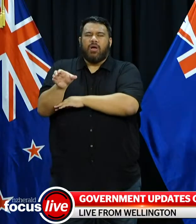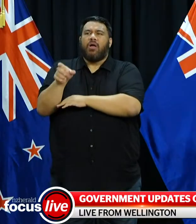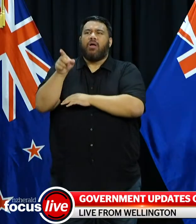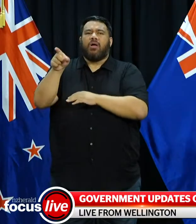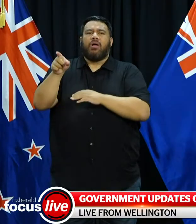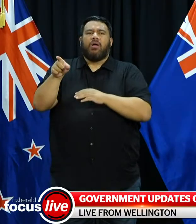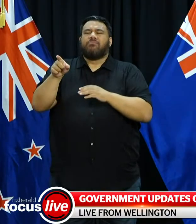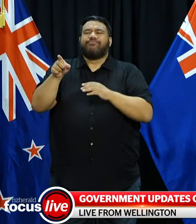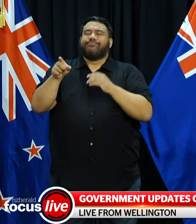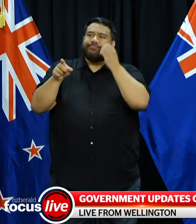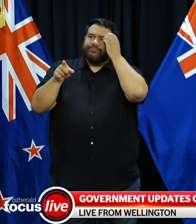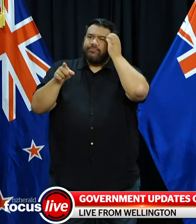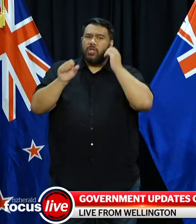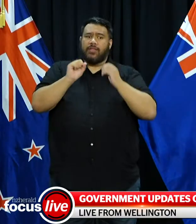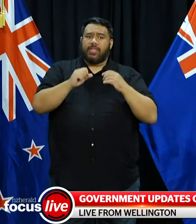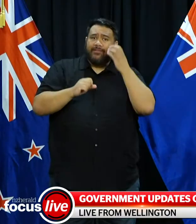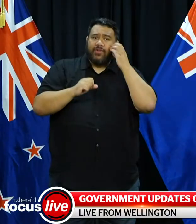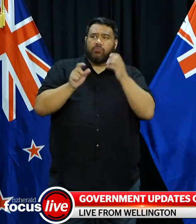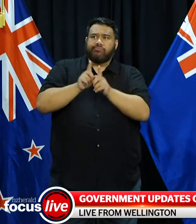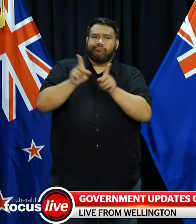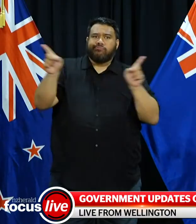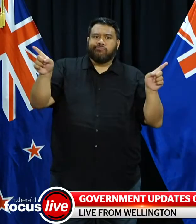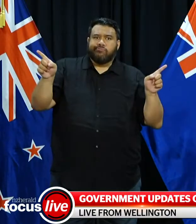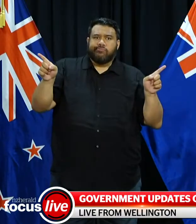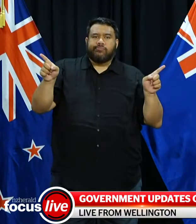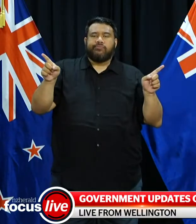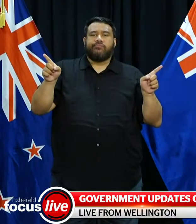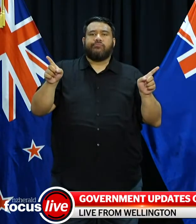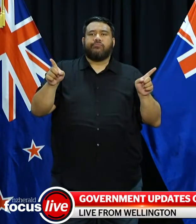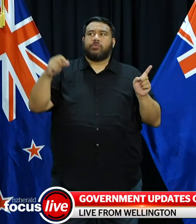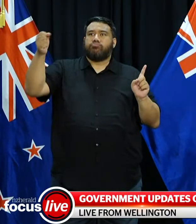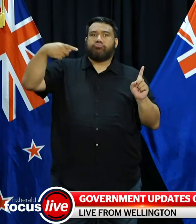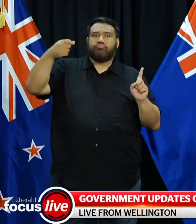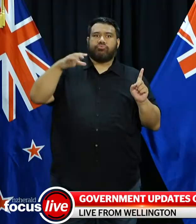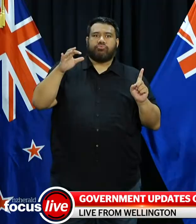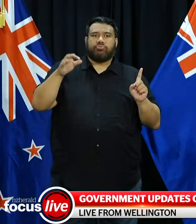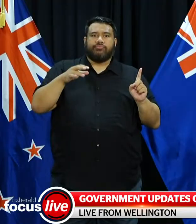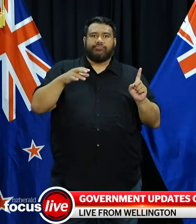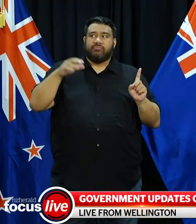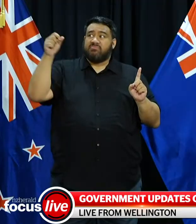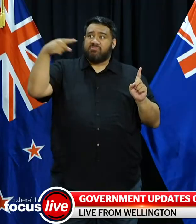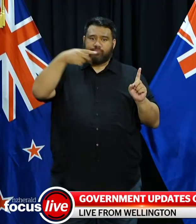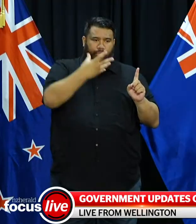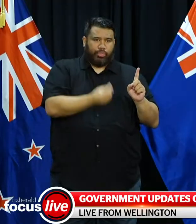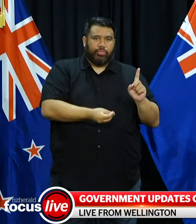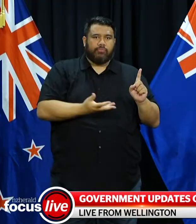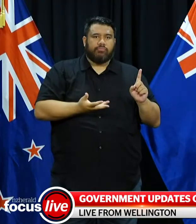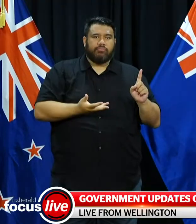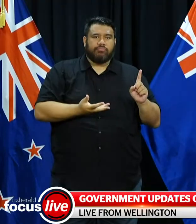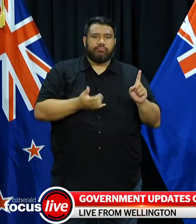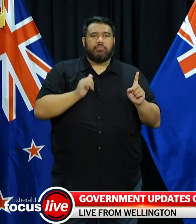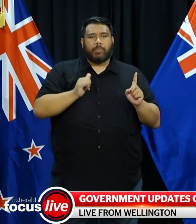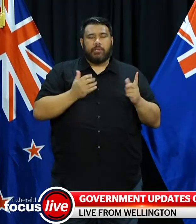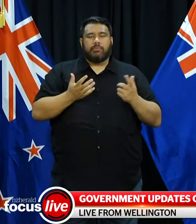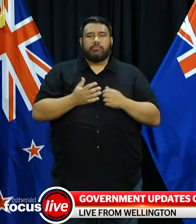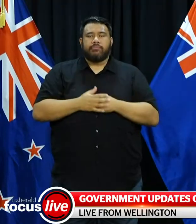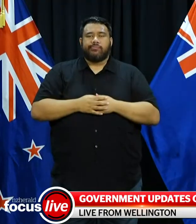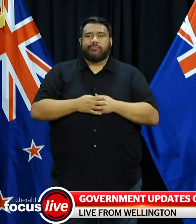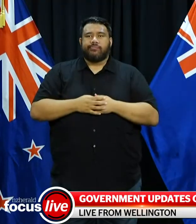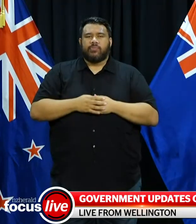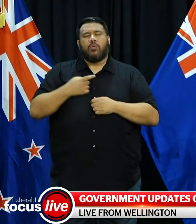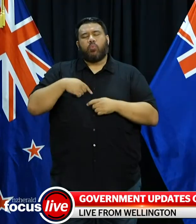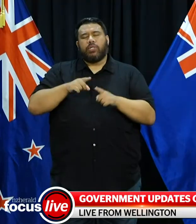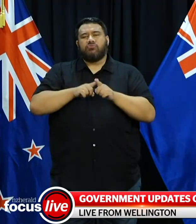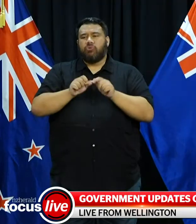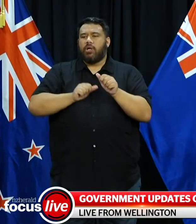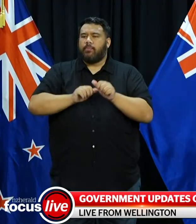the edges of boundaries that, as we've defined them for evacuation. So there's a couple of things there to look at. We do make best efforts